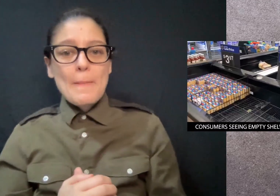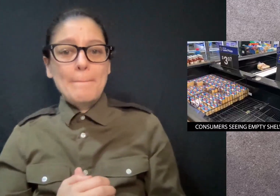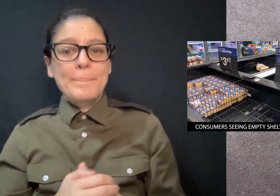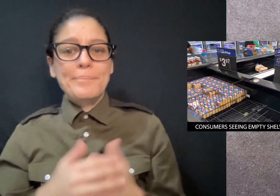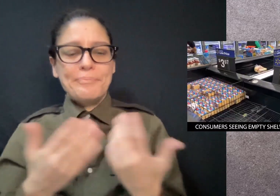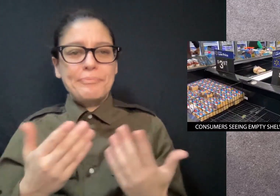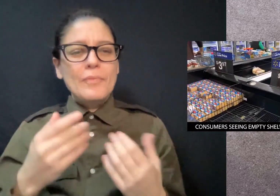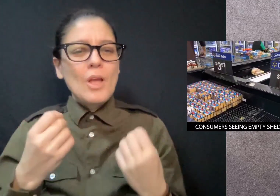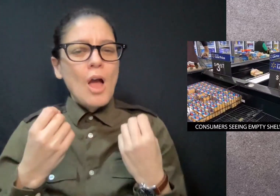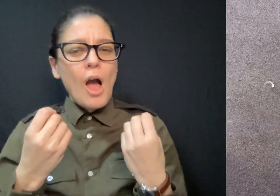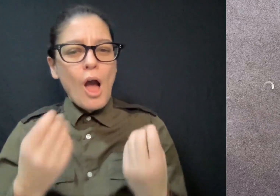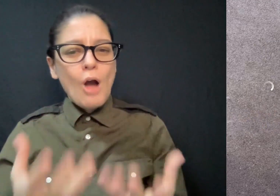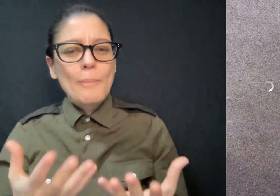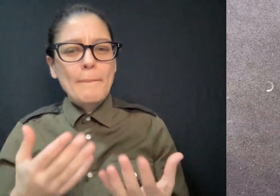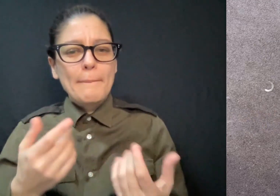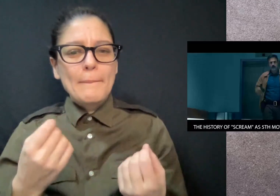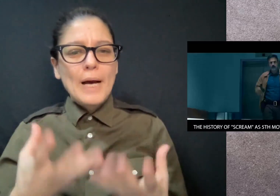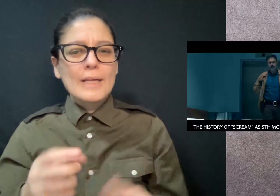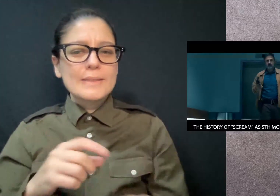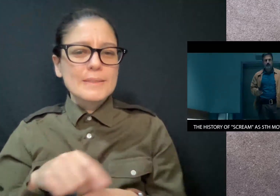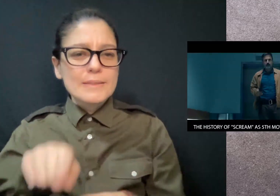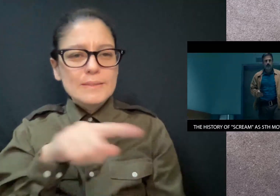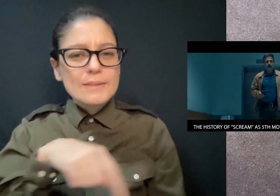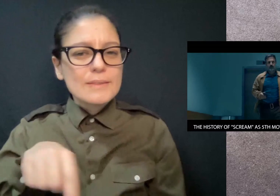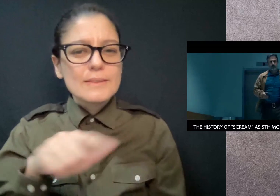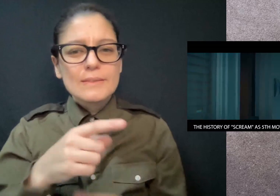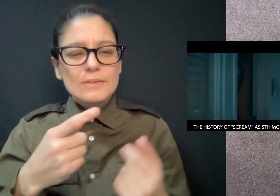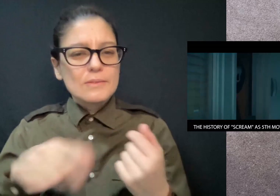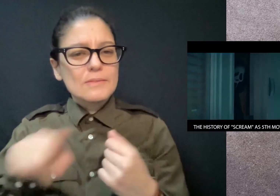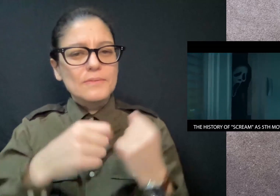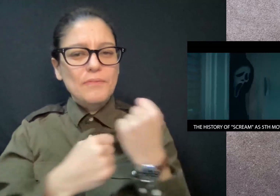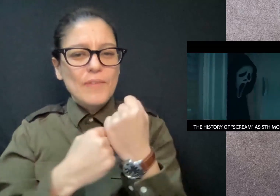He now faces a first-degree murder charge.